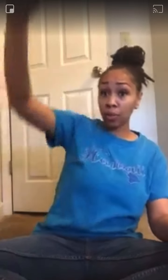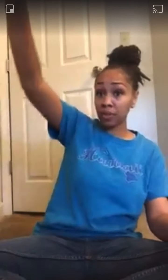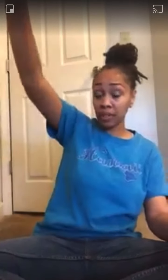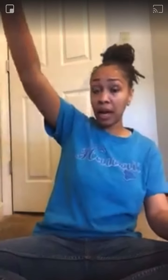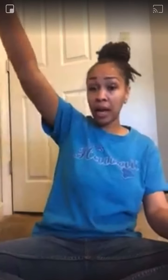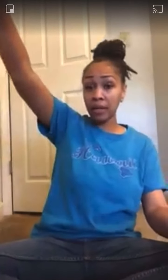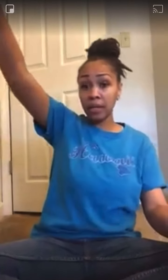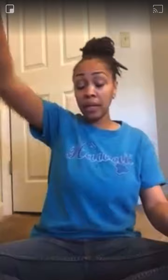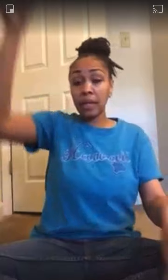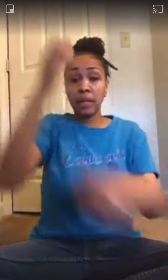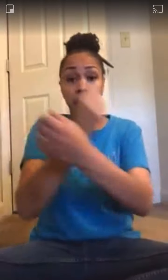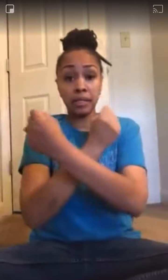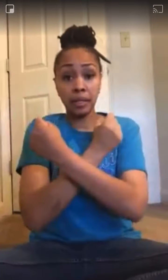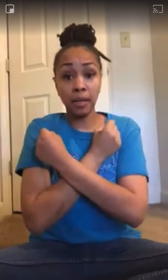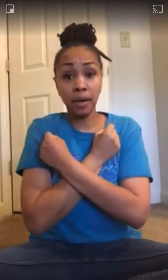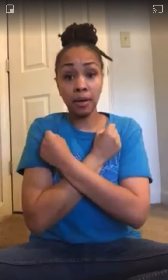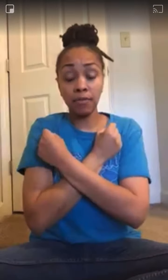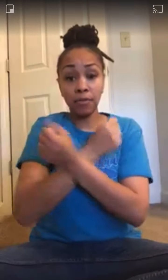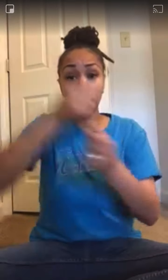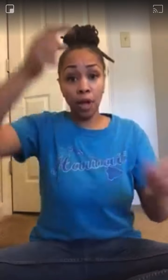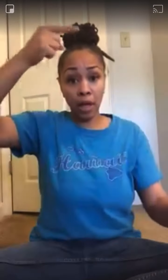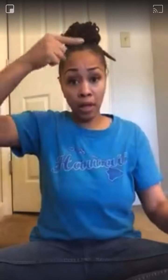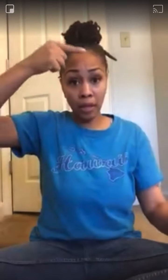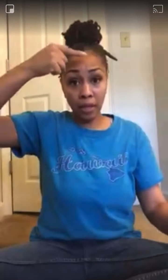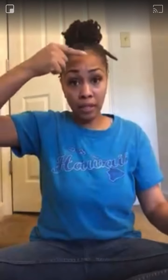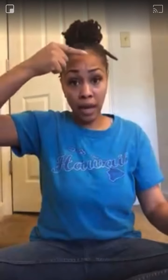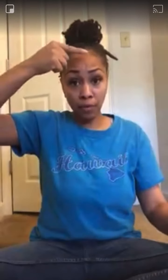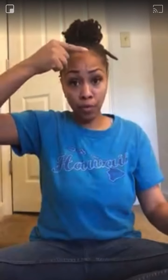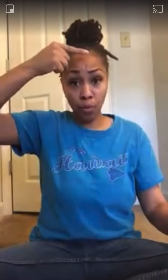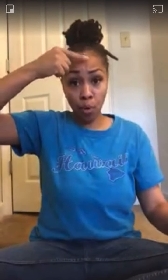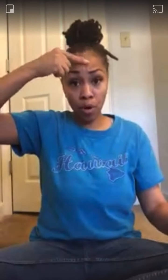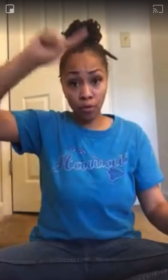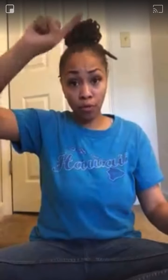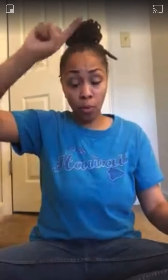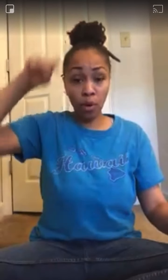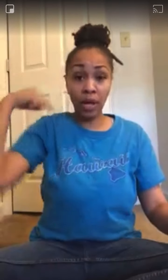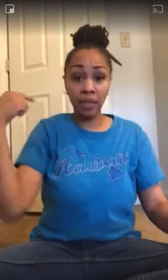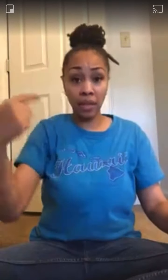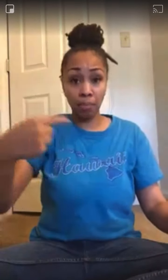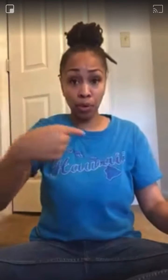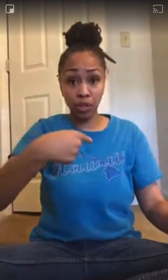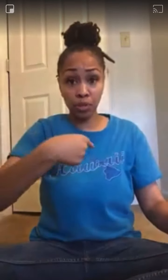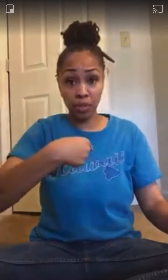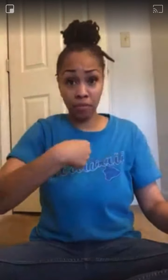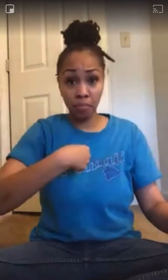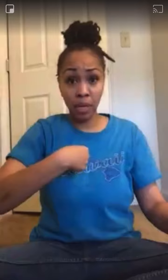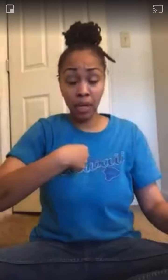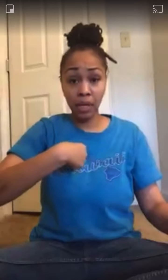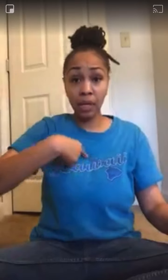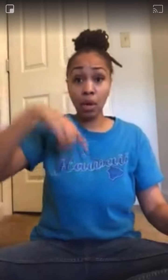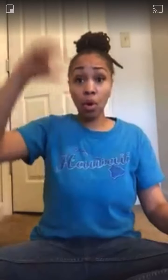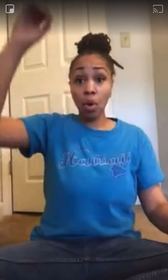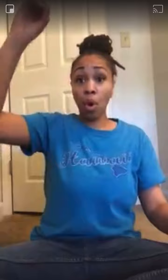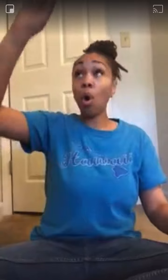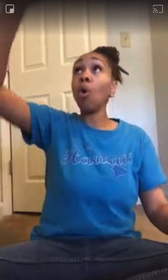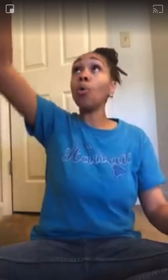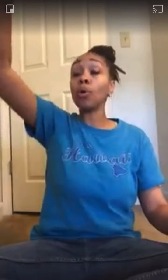to God, his love, sign for four, and then point to yourself, me. Oh,